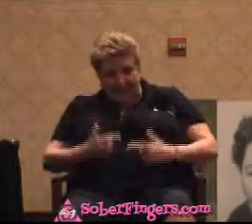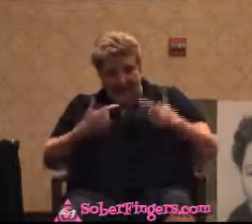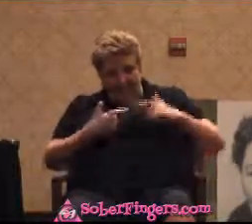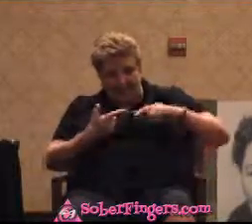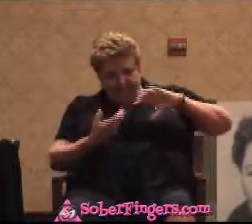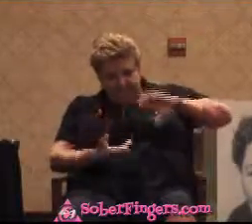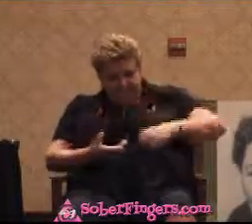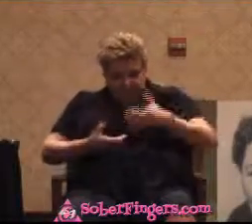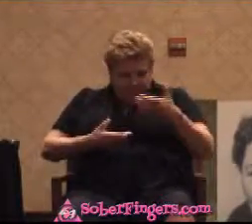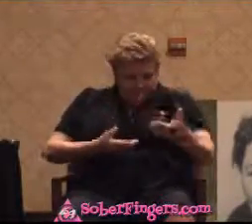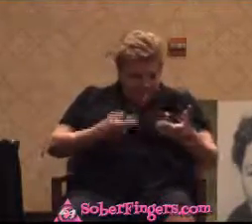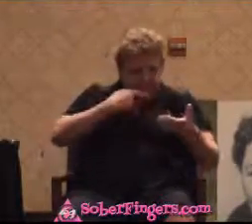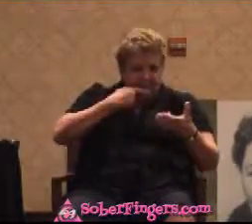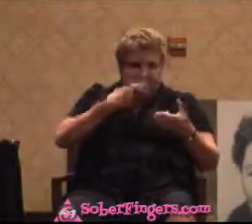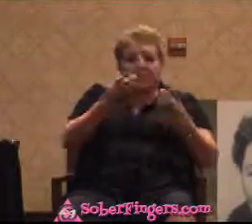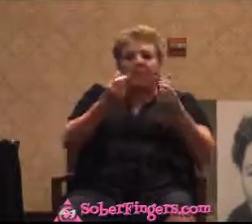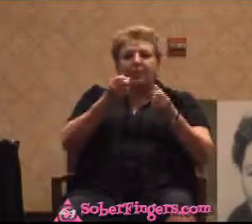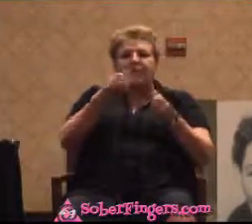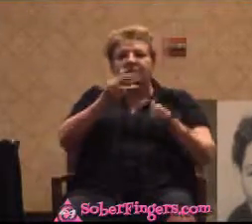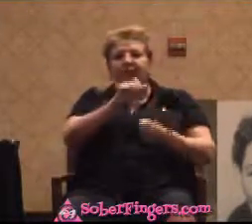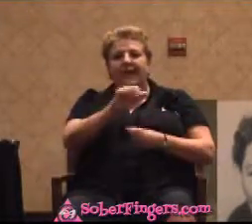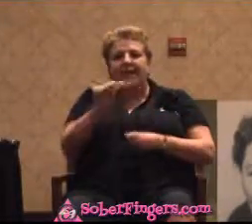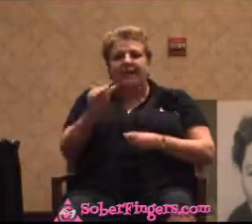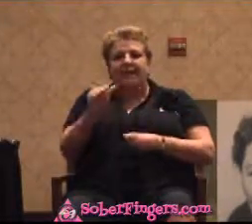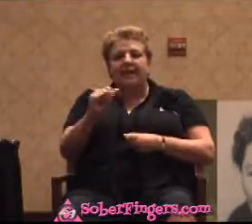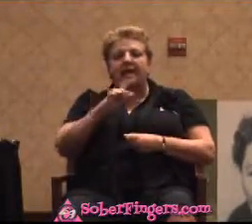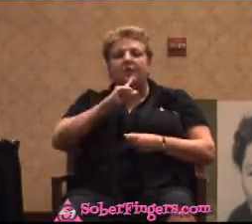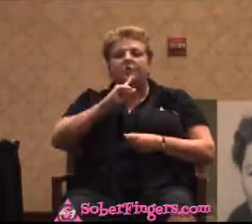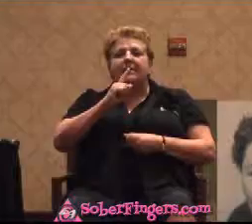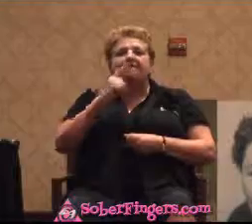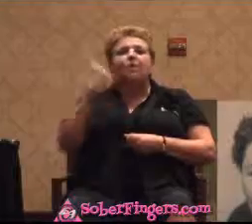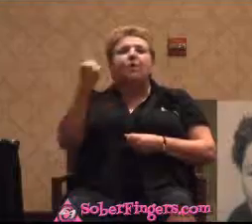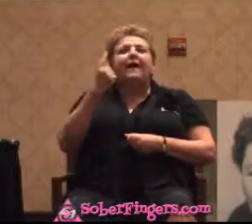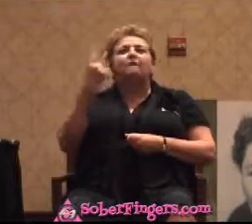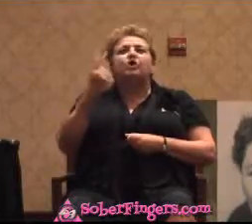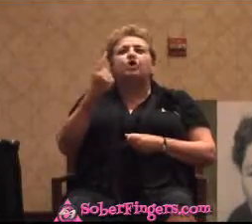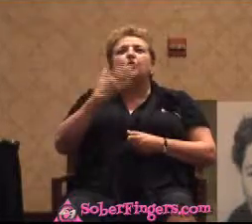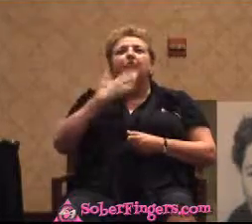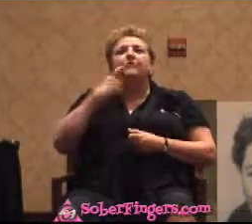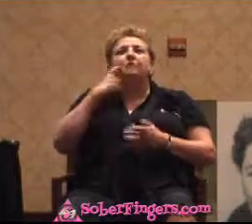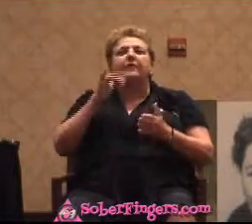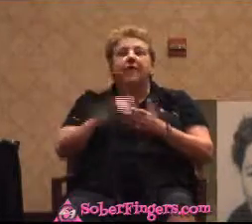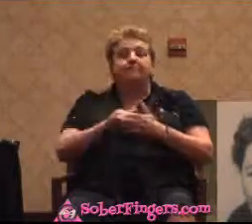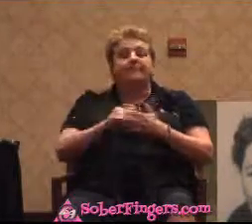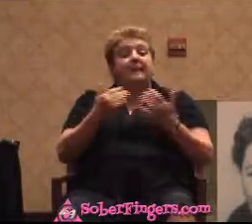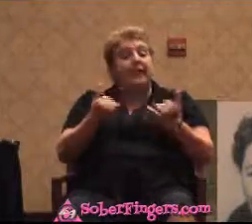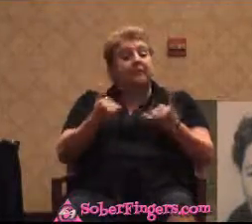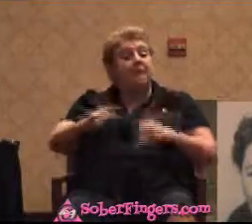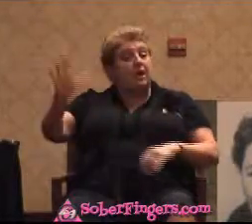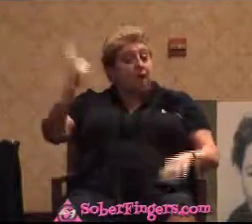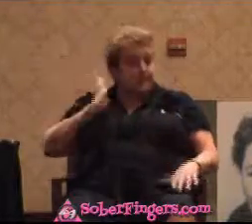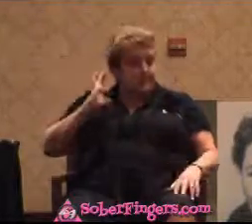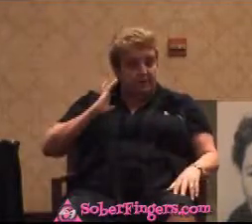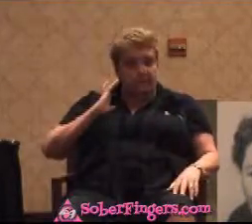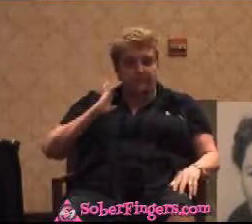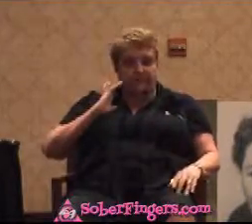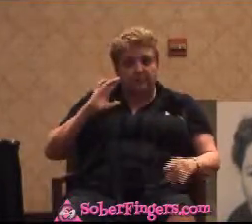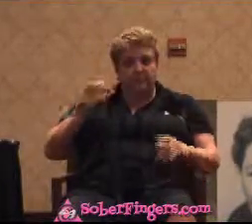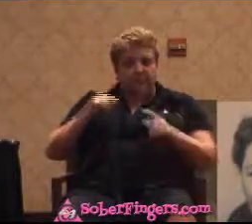Anonymous. I'll be forever grateful for that. But a long time ago, when I was back home, my grandmother, she used